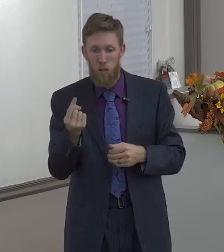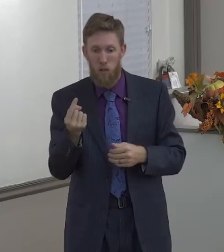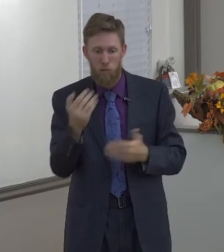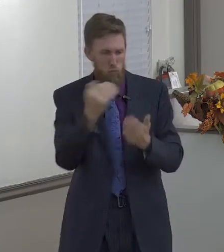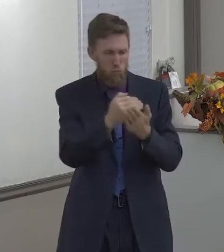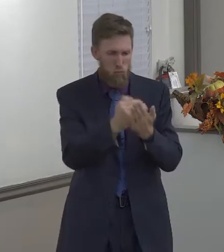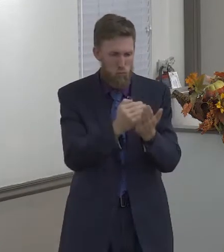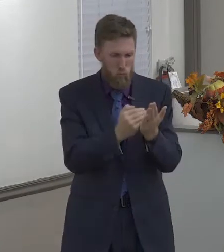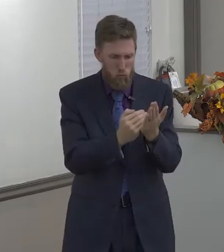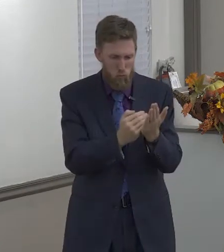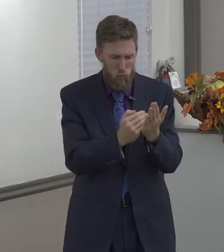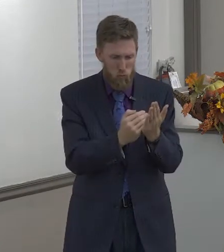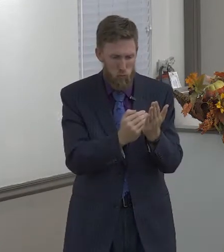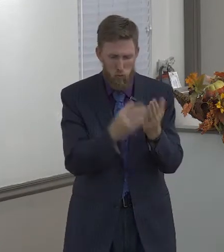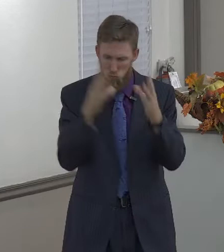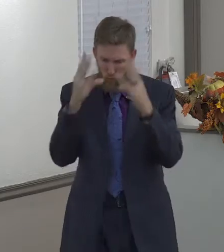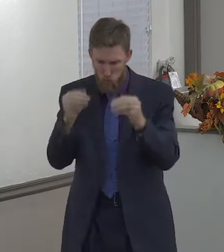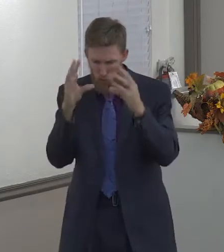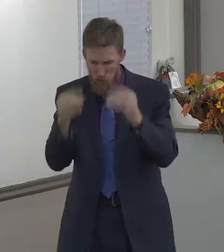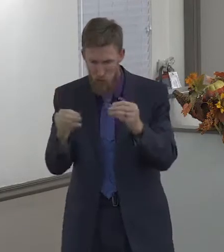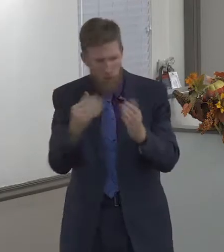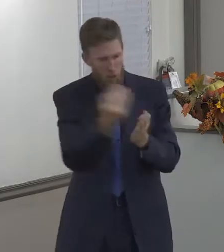God. And they quit.